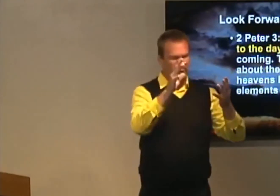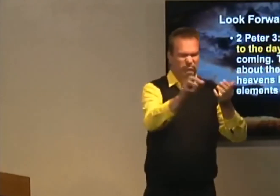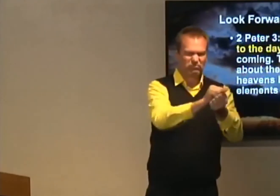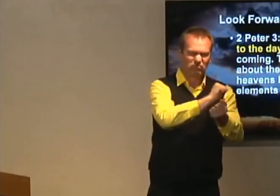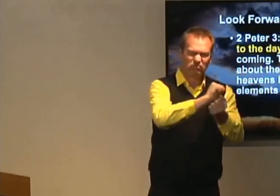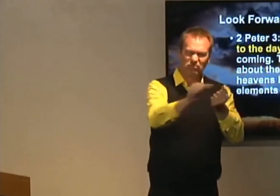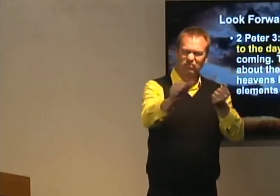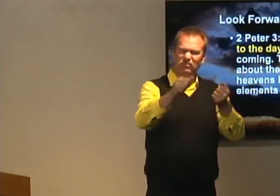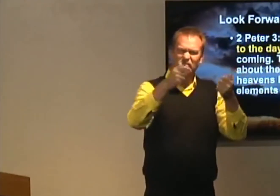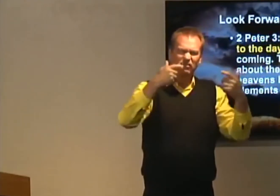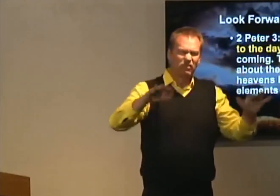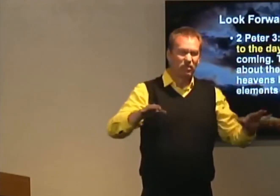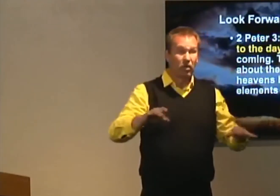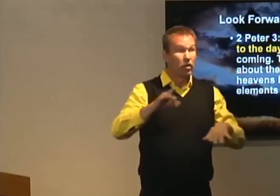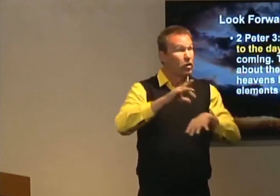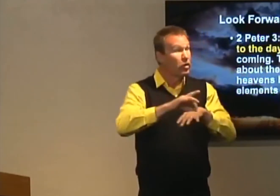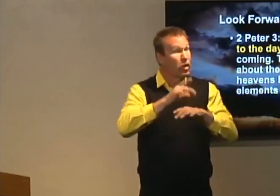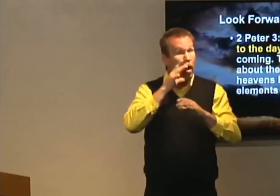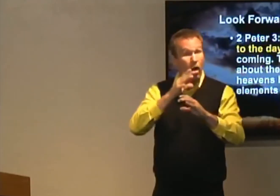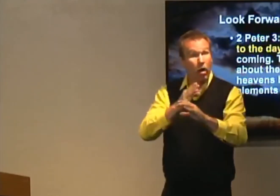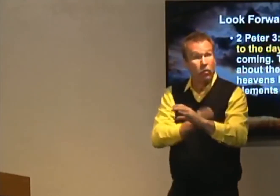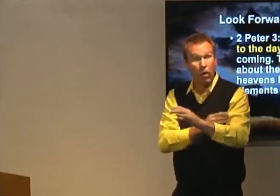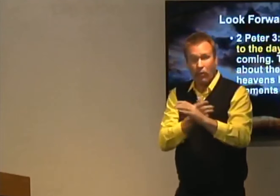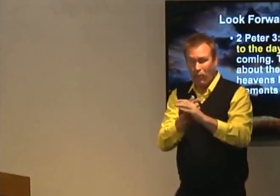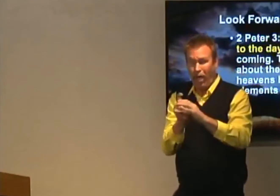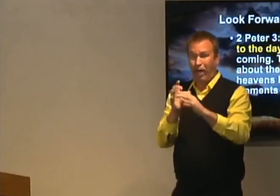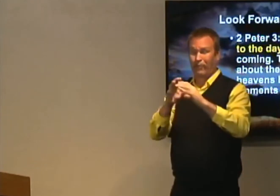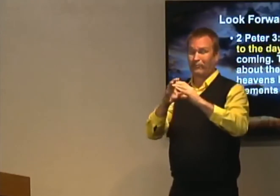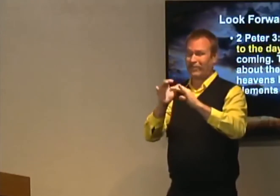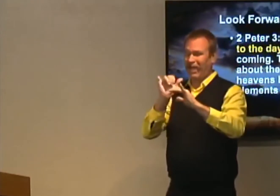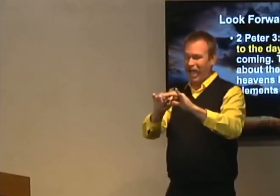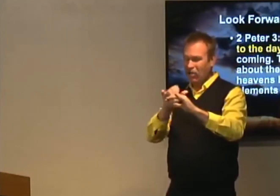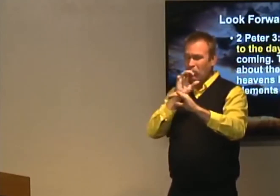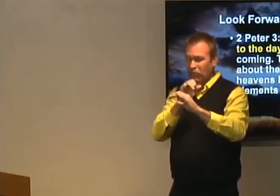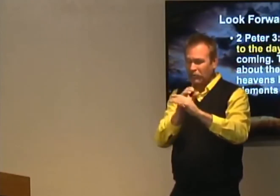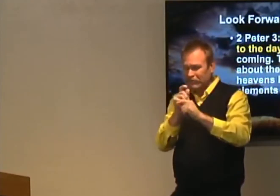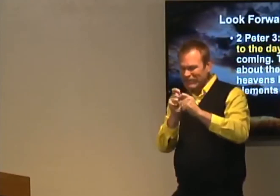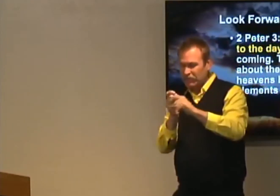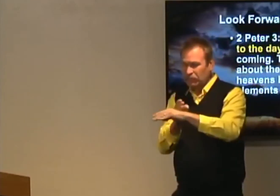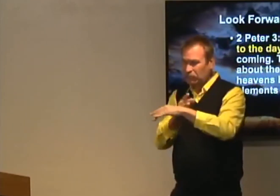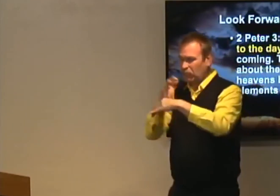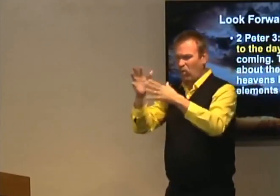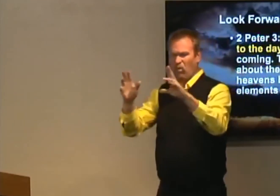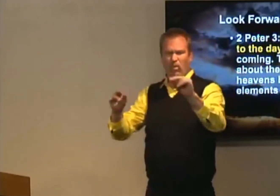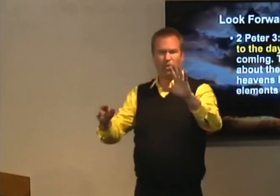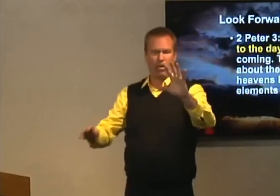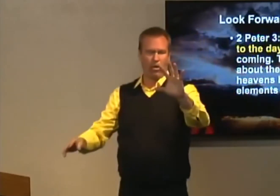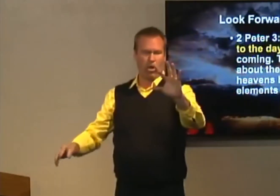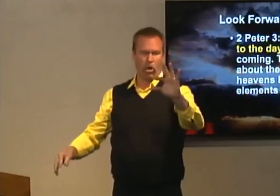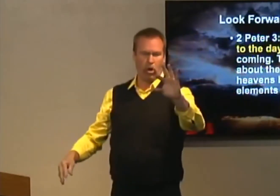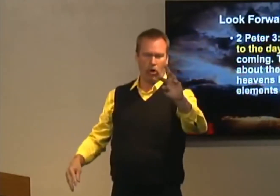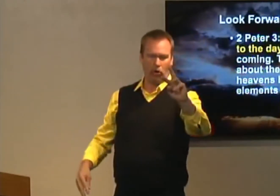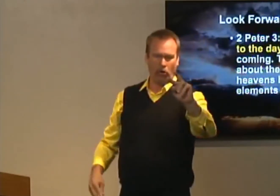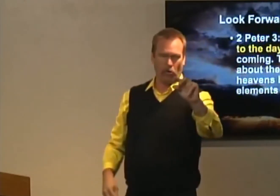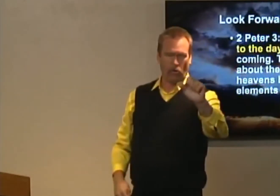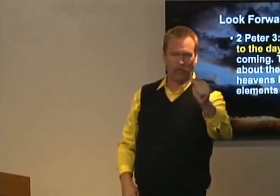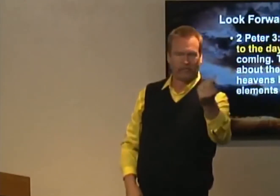You're looking for that everything will be destroyed. You know, the earth and all the way that we know it, it